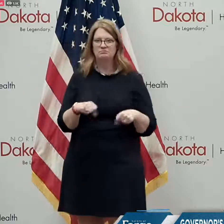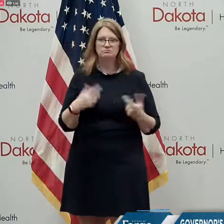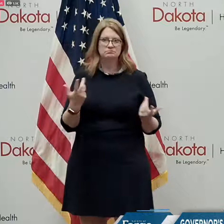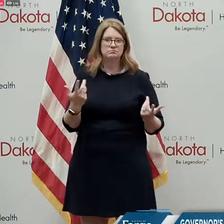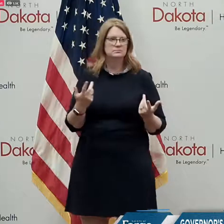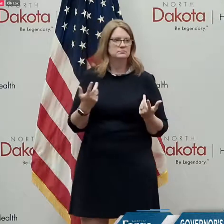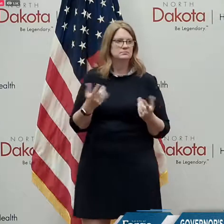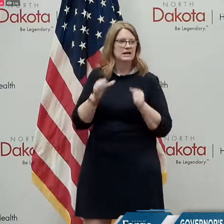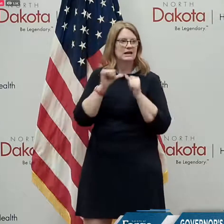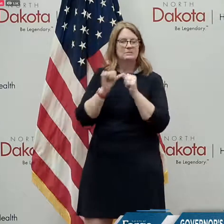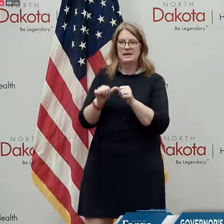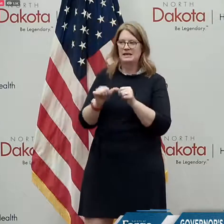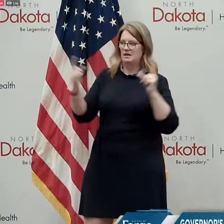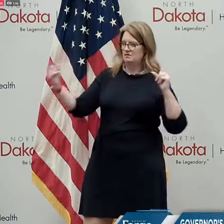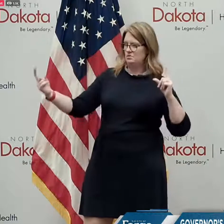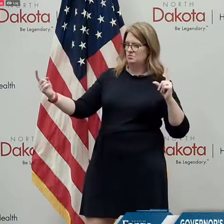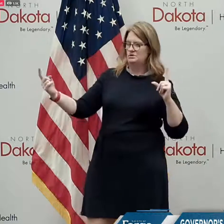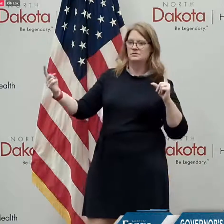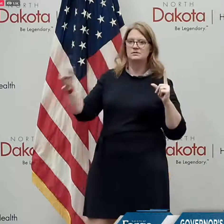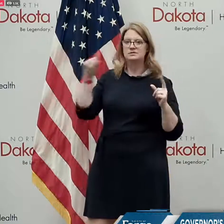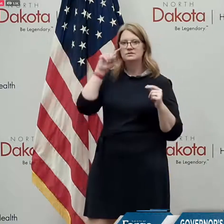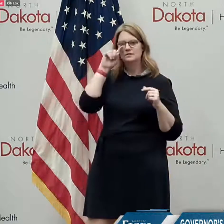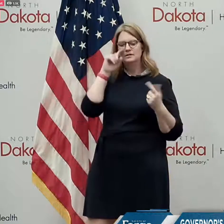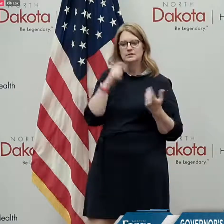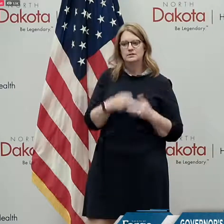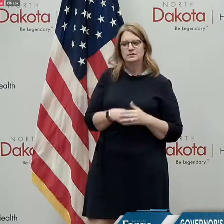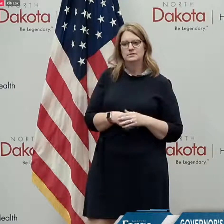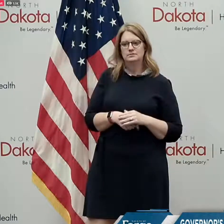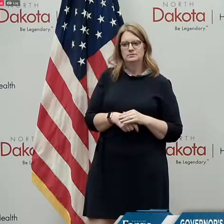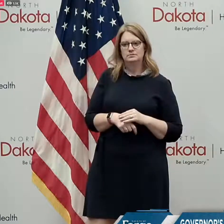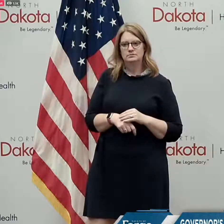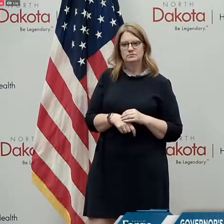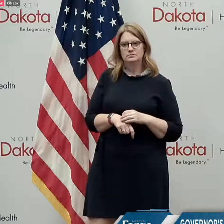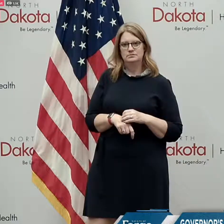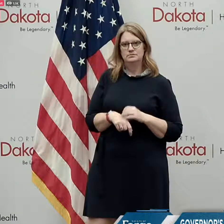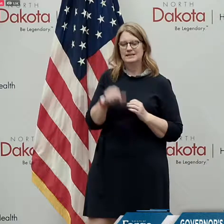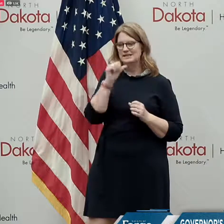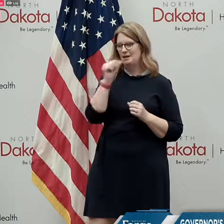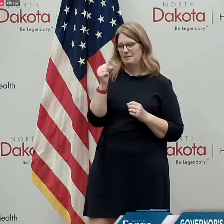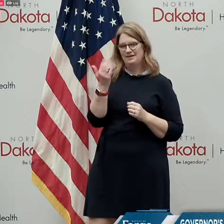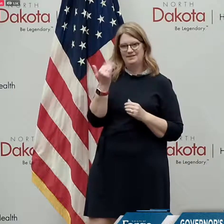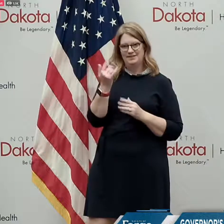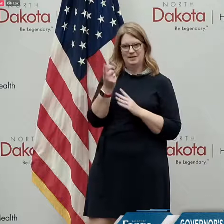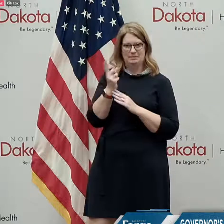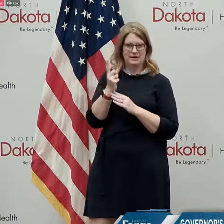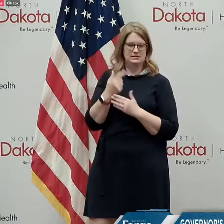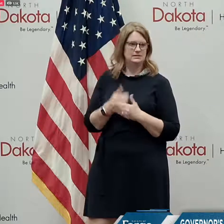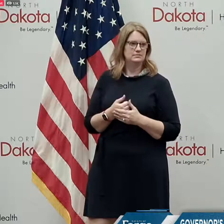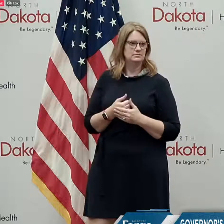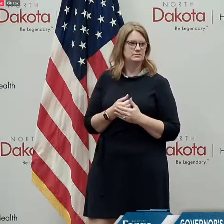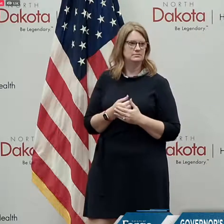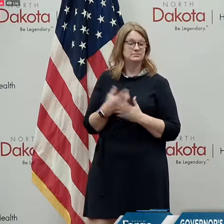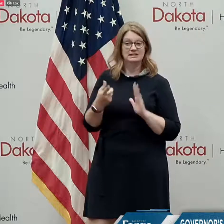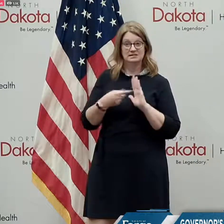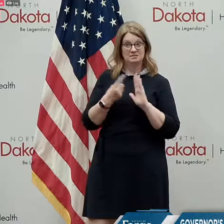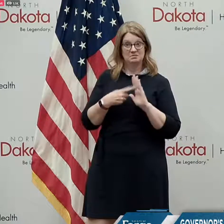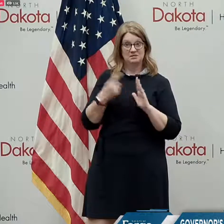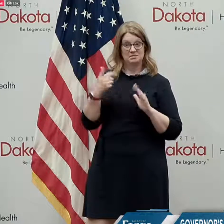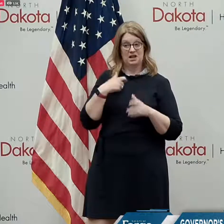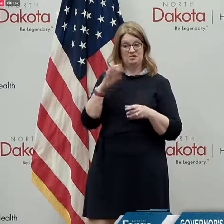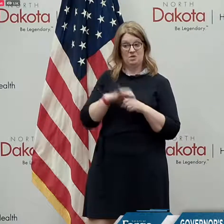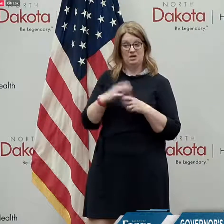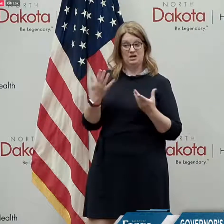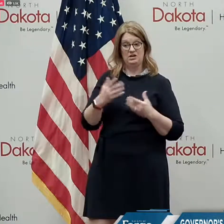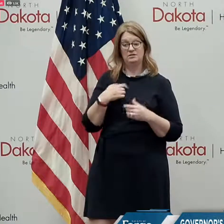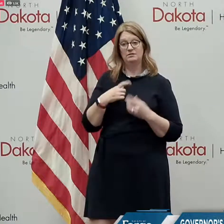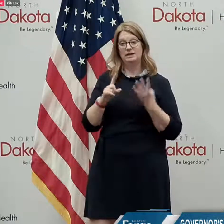and maintain social distancing and not be 15 minutes. Now, there's been times in my life when I voted in North Dakota when I